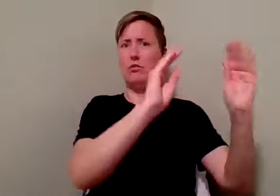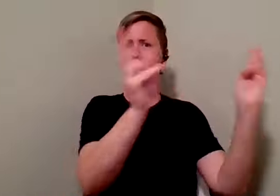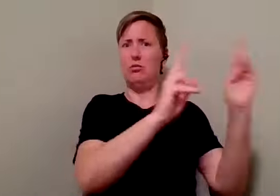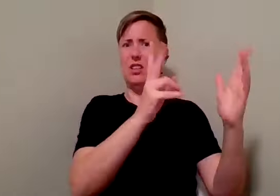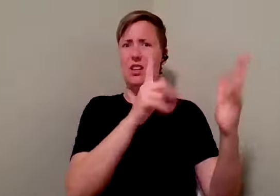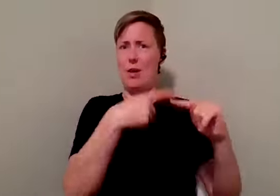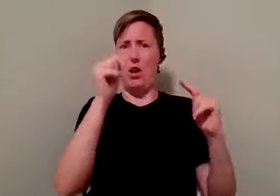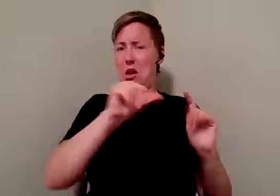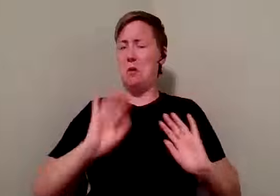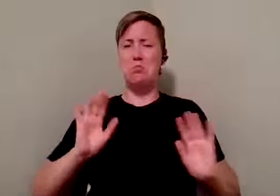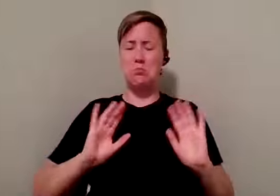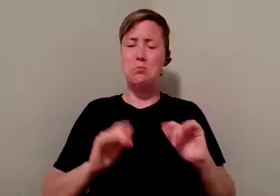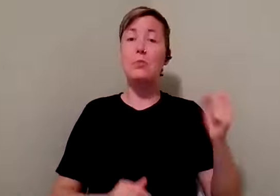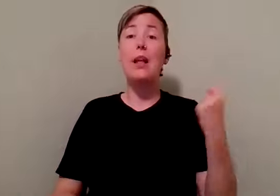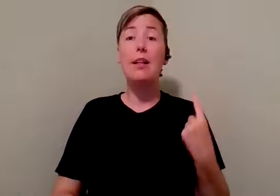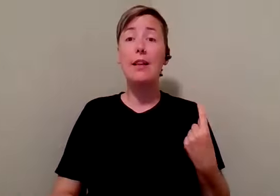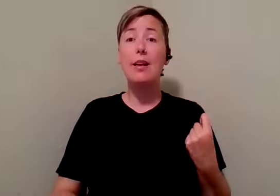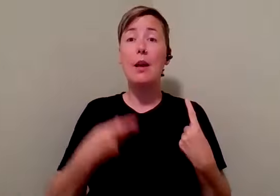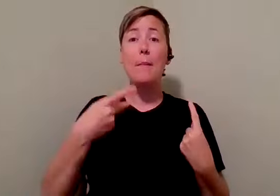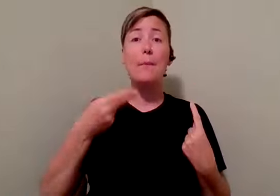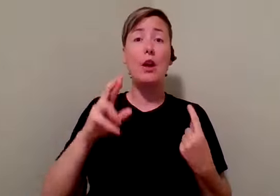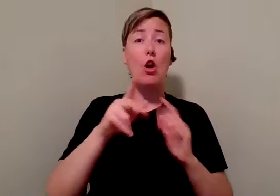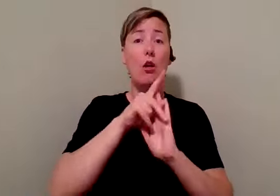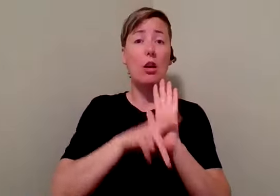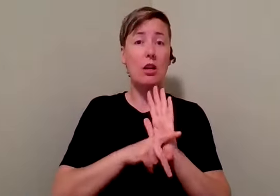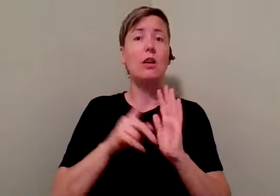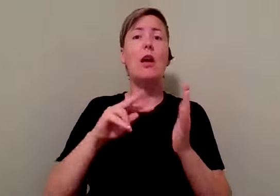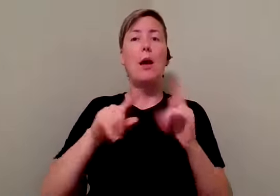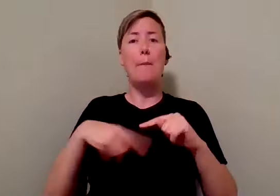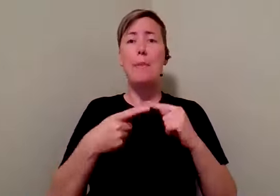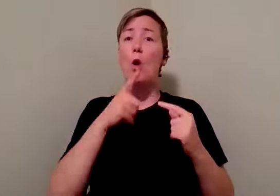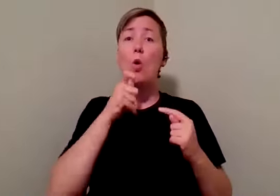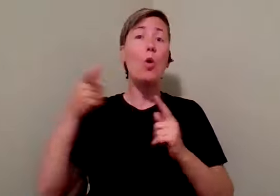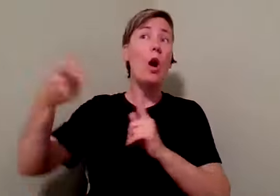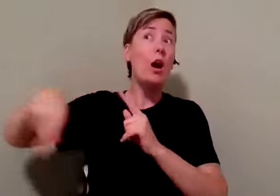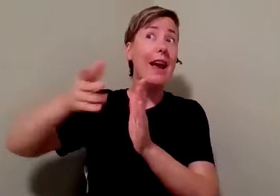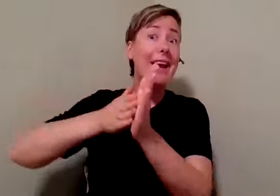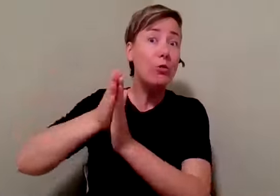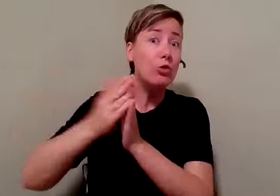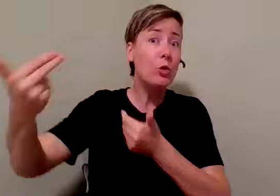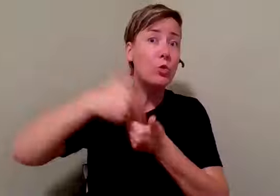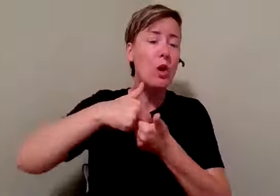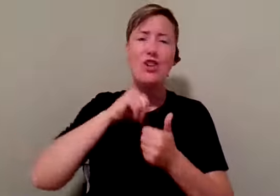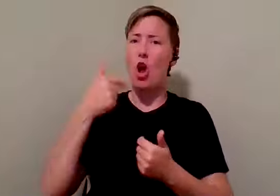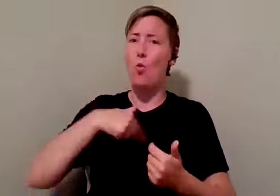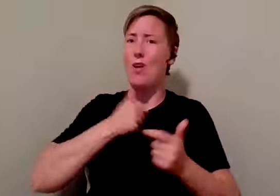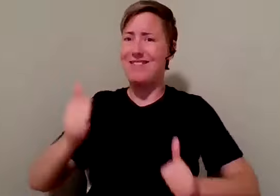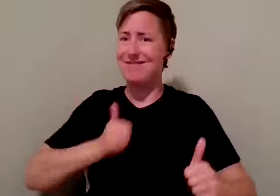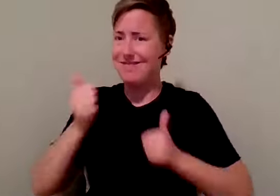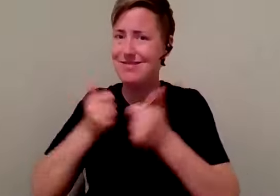11, our public relations policy is based on attraction rather than promotion. We need to always maintain personal anonymity at the